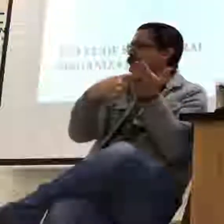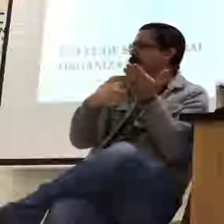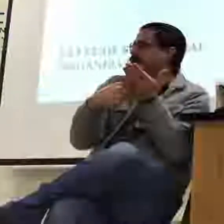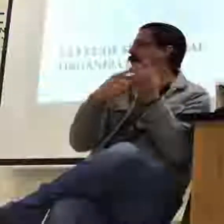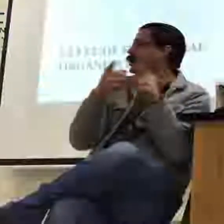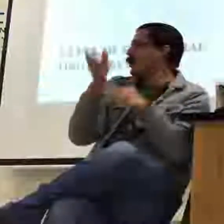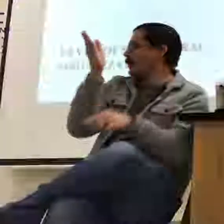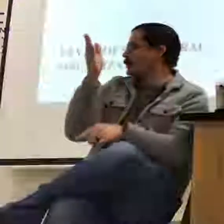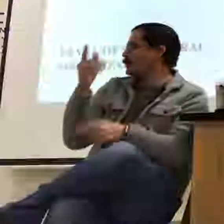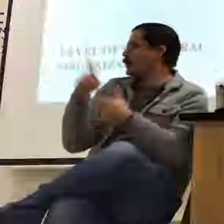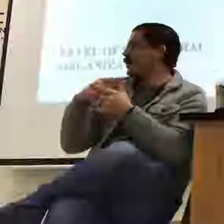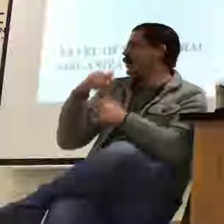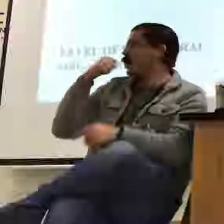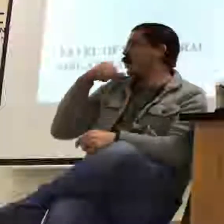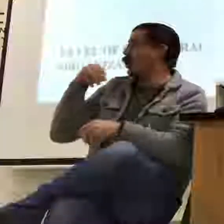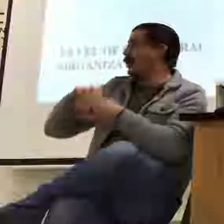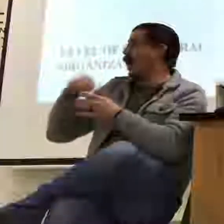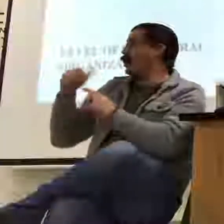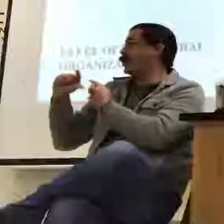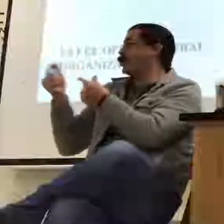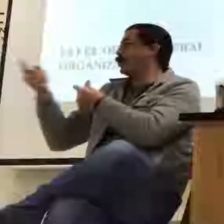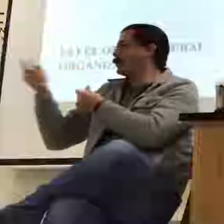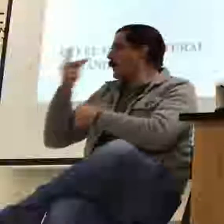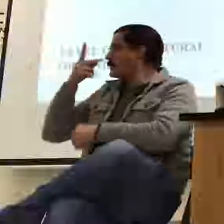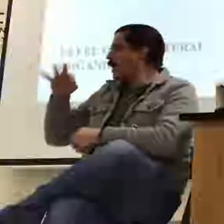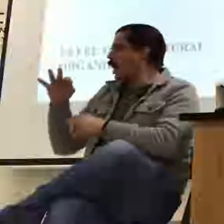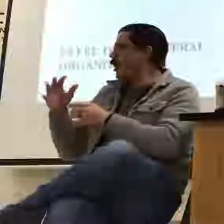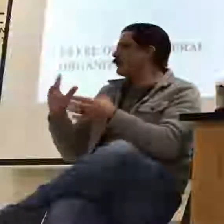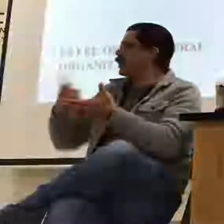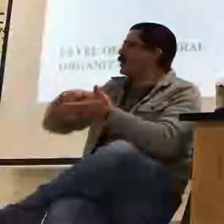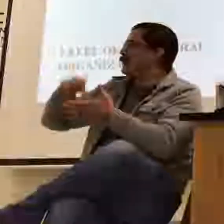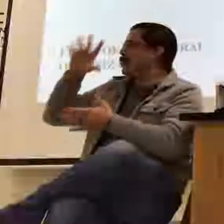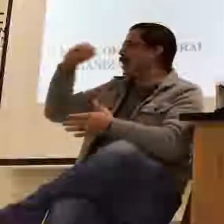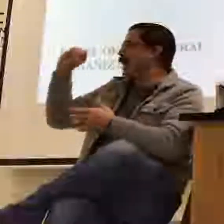All right, so levels of organization.